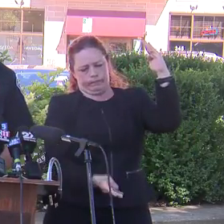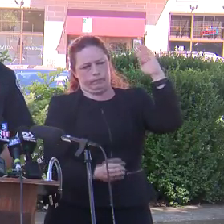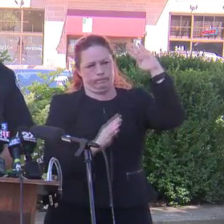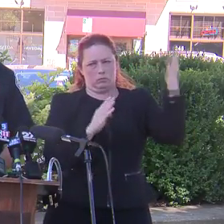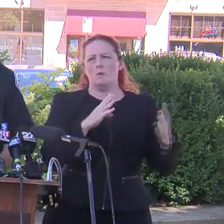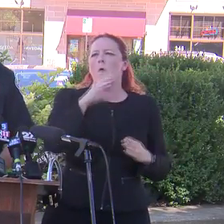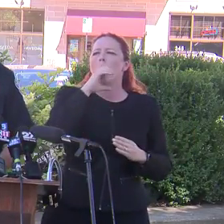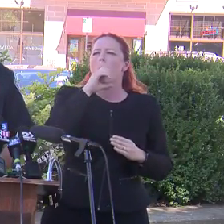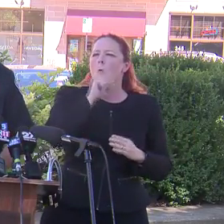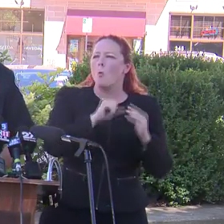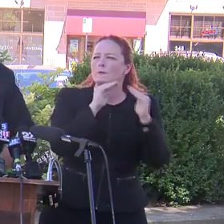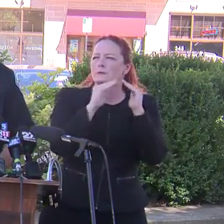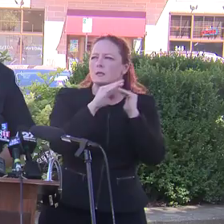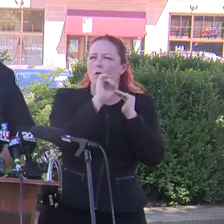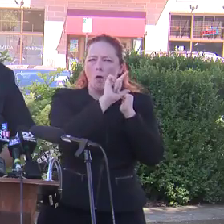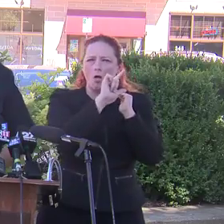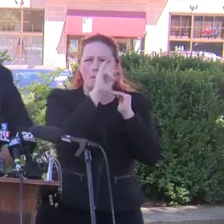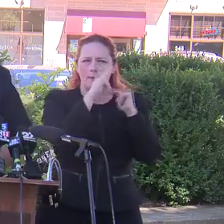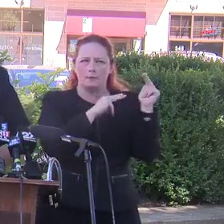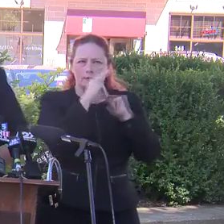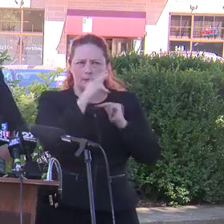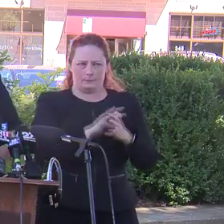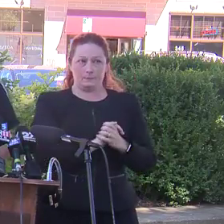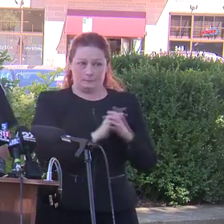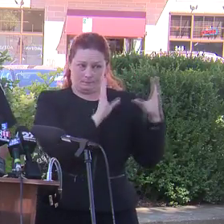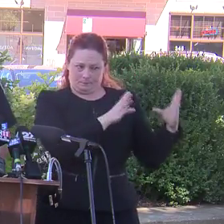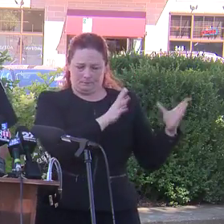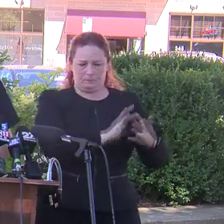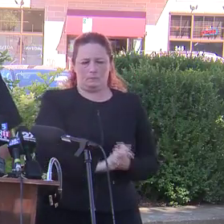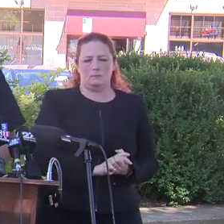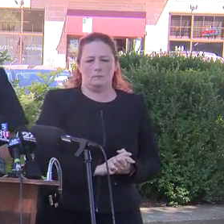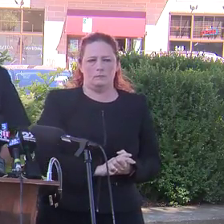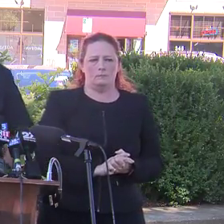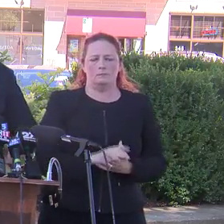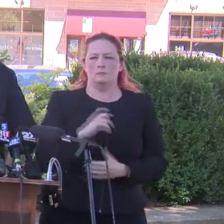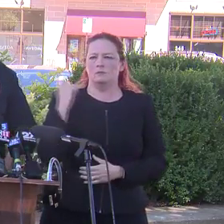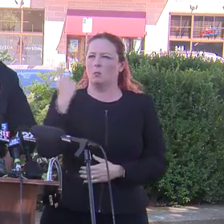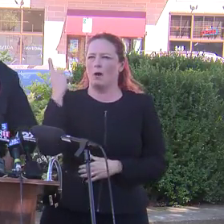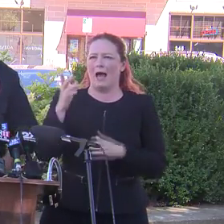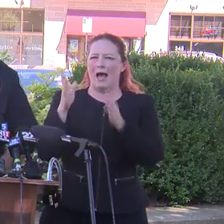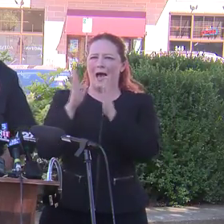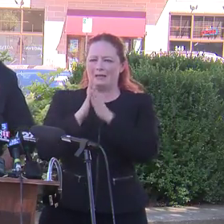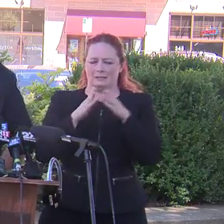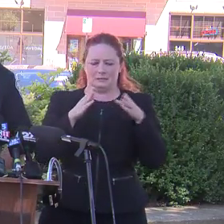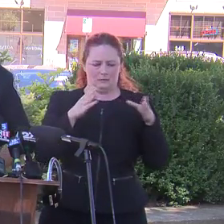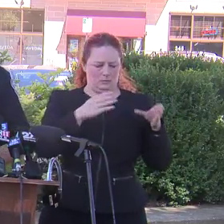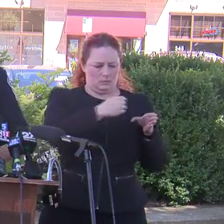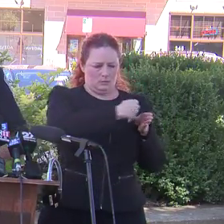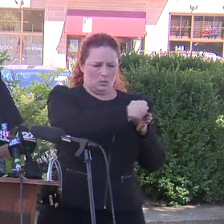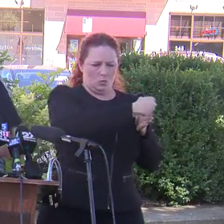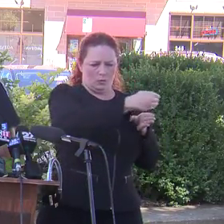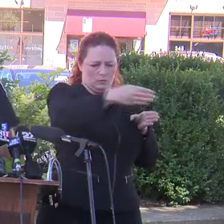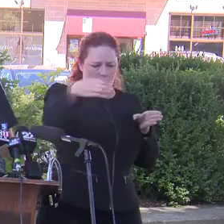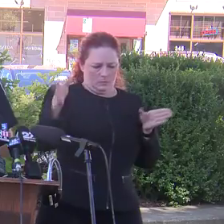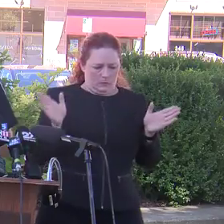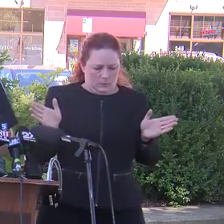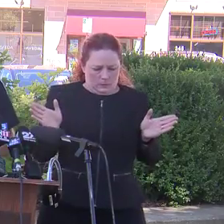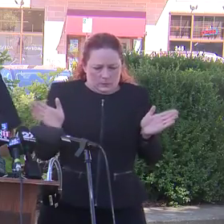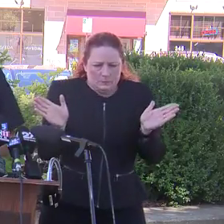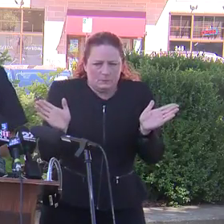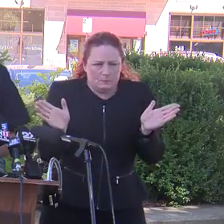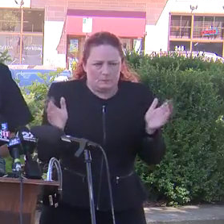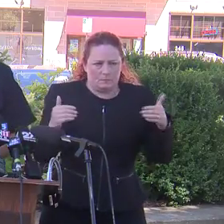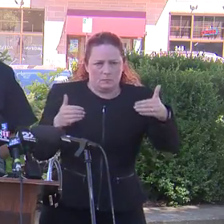City Hall building. Question's been asked, can this fence be tightened up? Right now it can, as long as